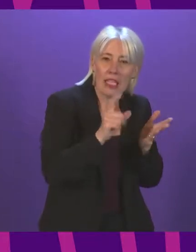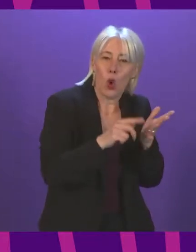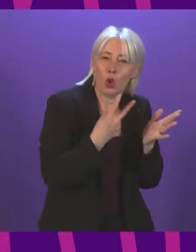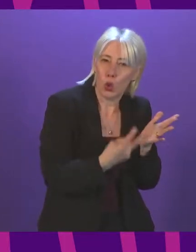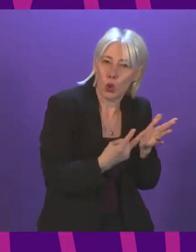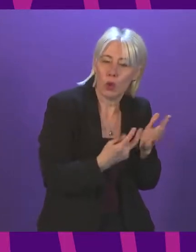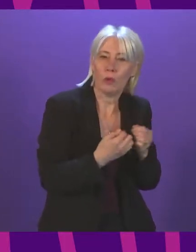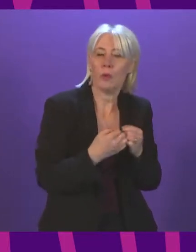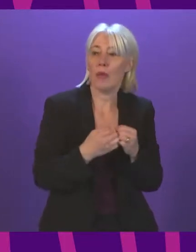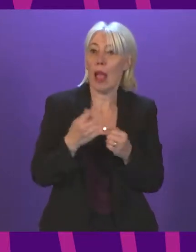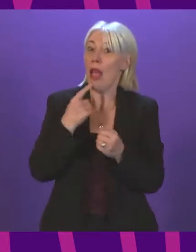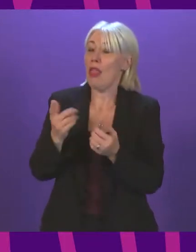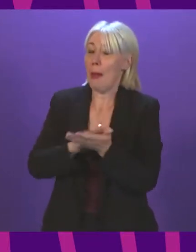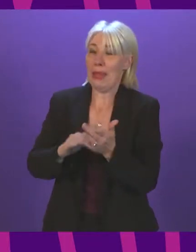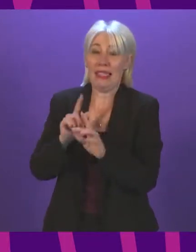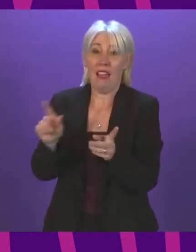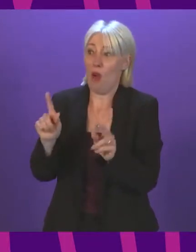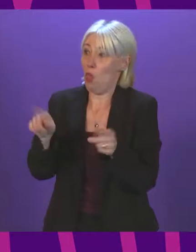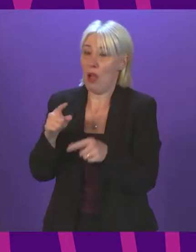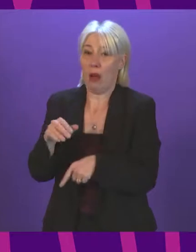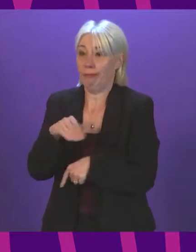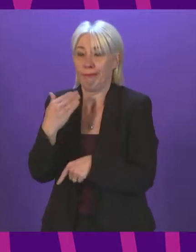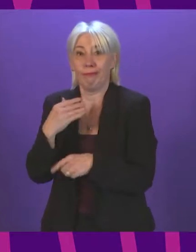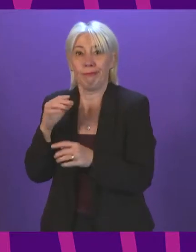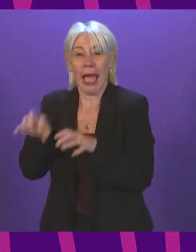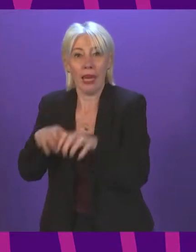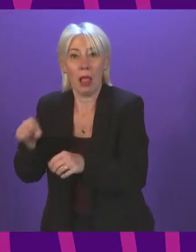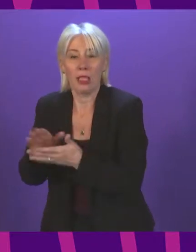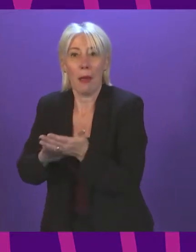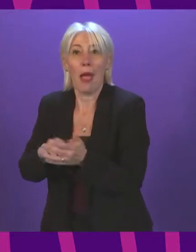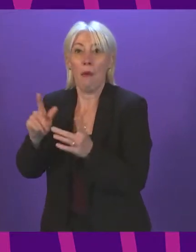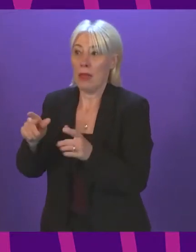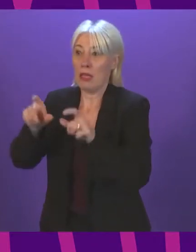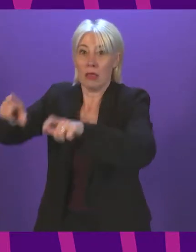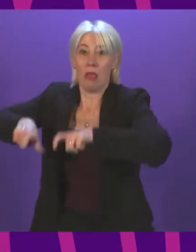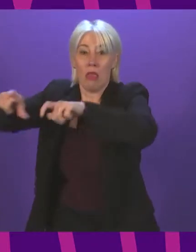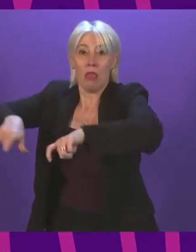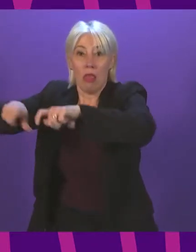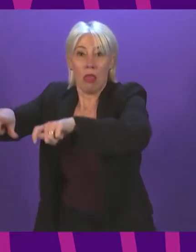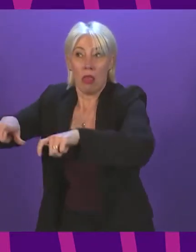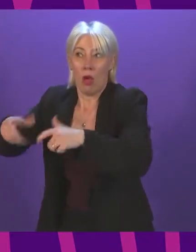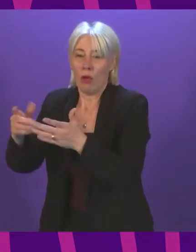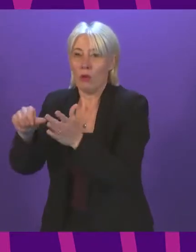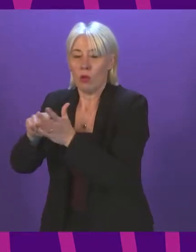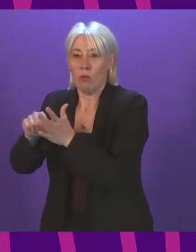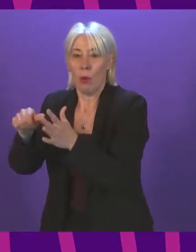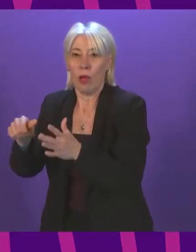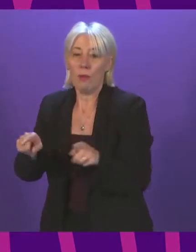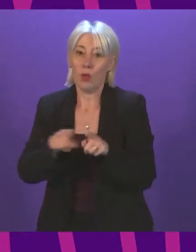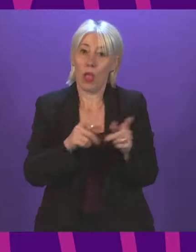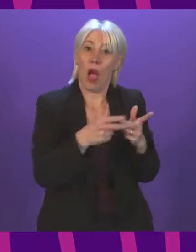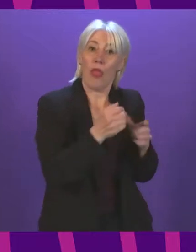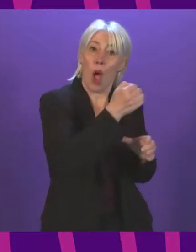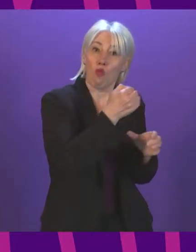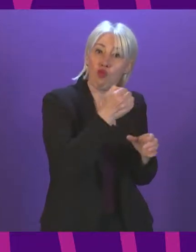will be backed up on farms, potentially causing animal welfare issues, and that many small breweries will be out of business. Given these serious food